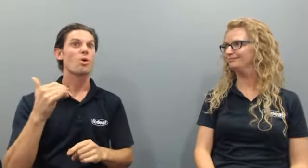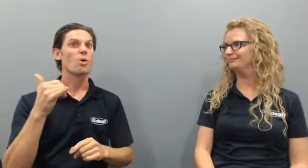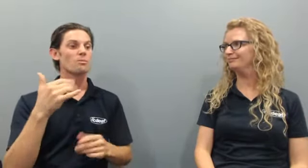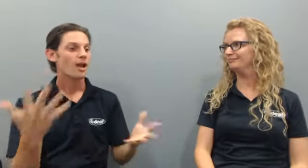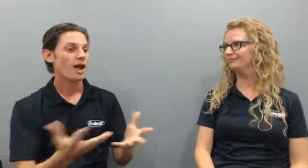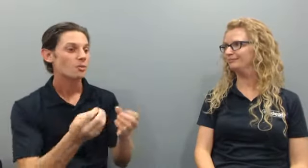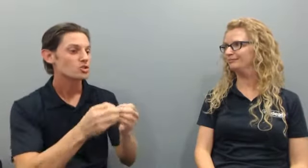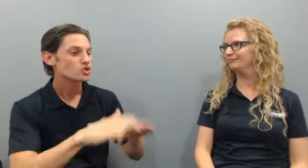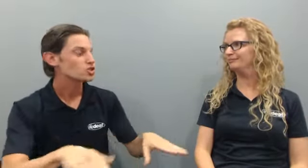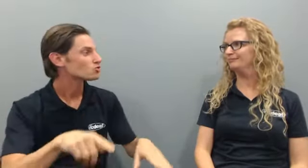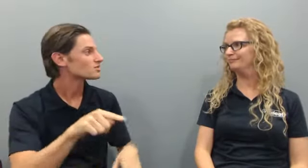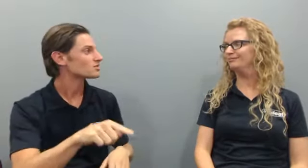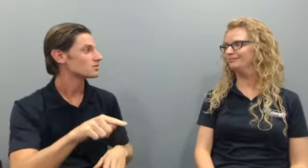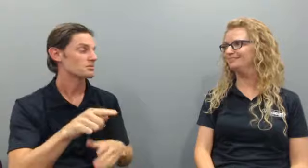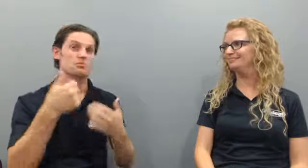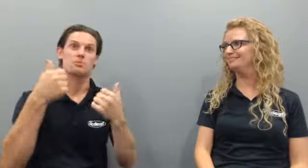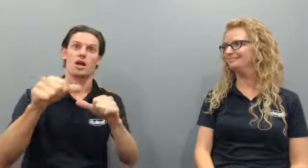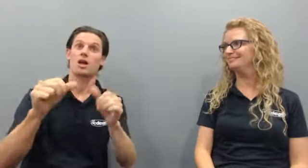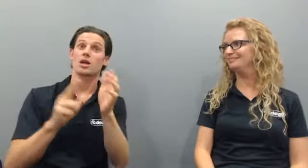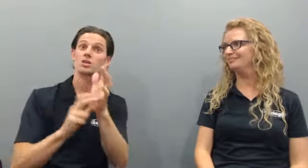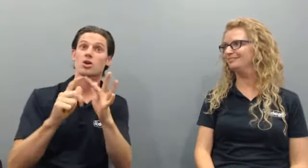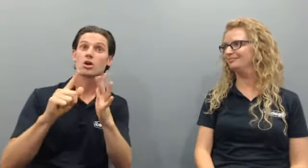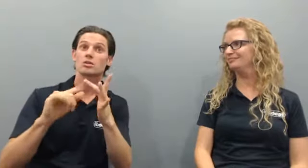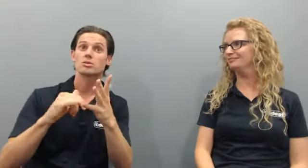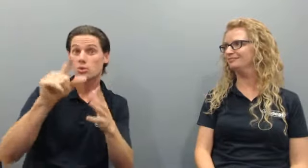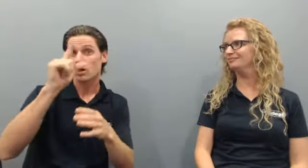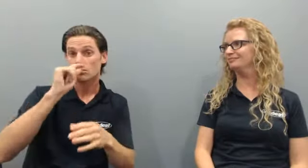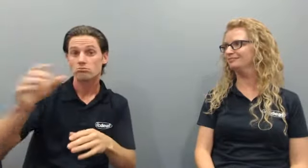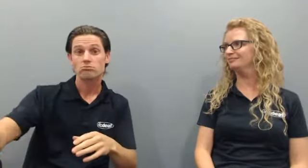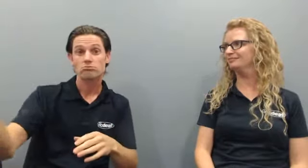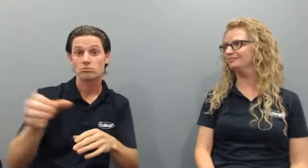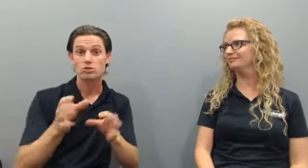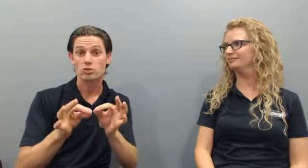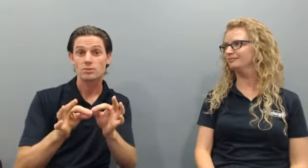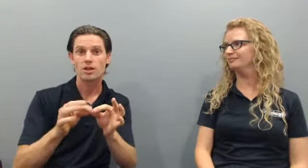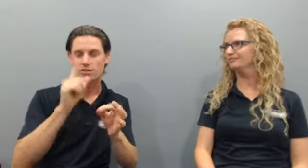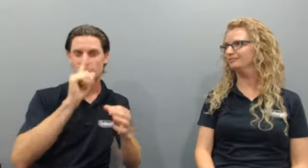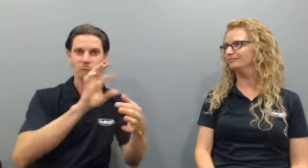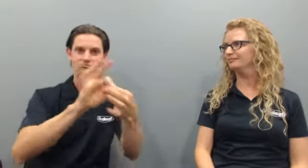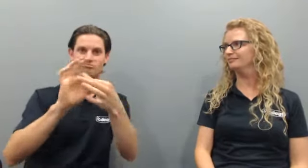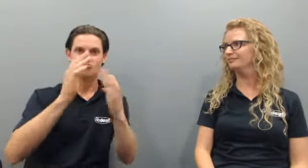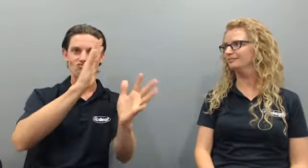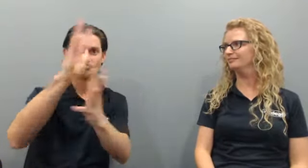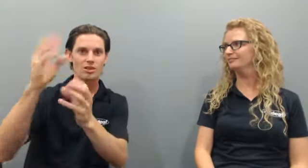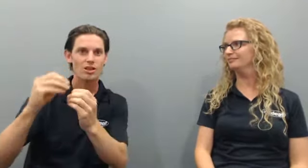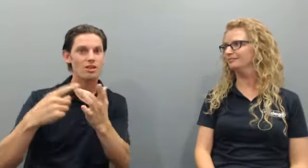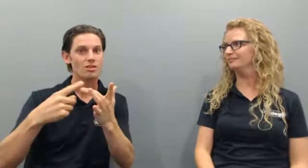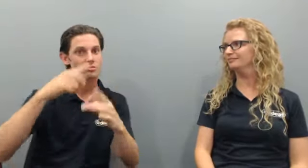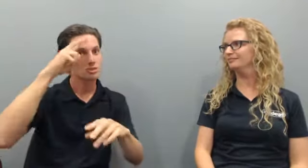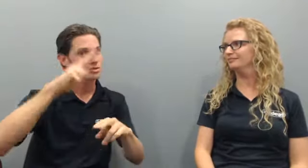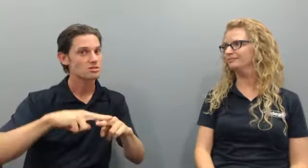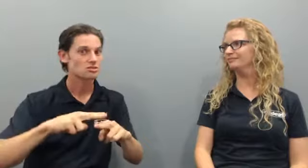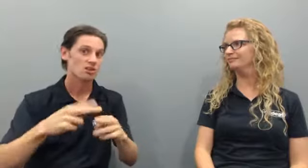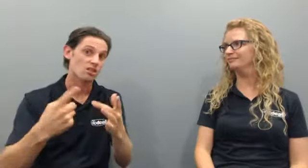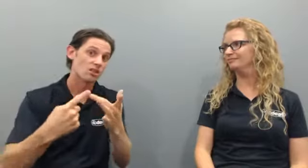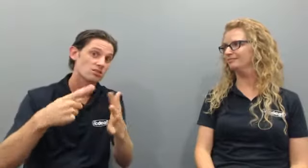go, or they may play with the children rather than socialise with the other parents. With the NDIS, you can access funds, so then you can